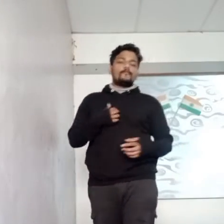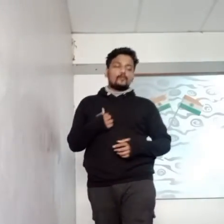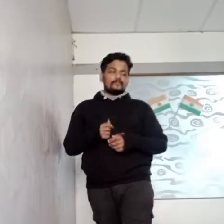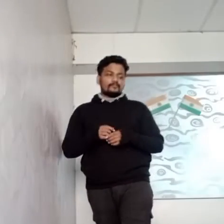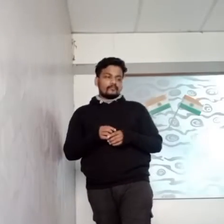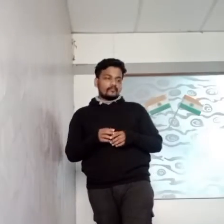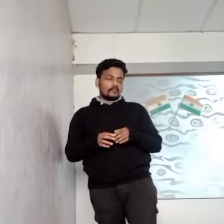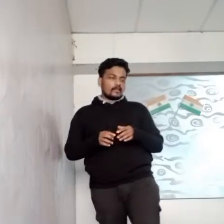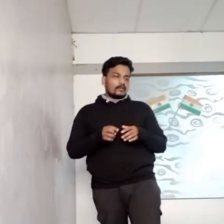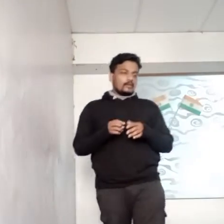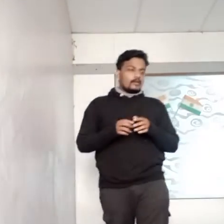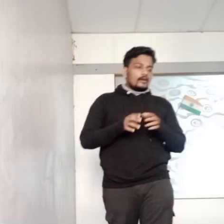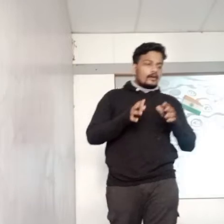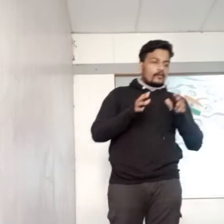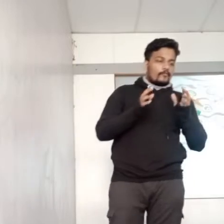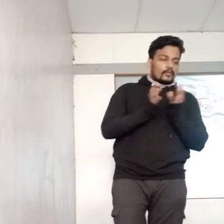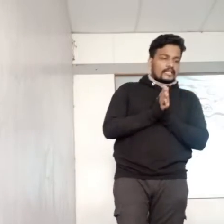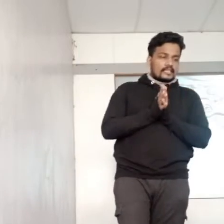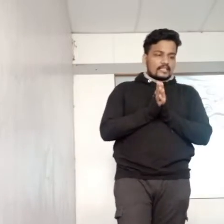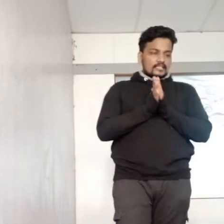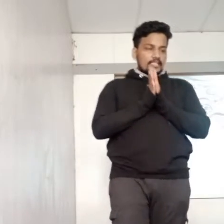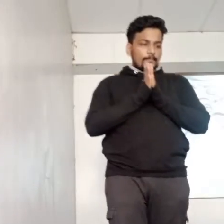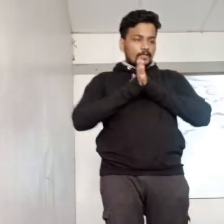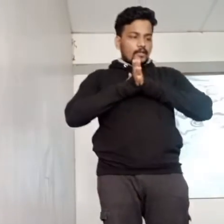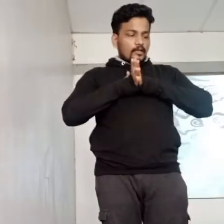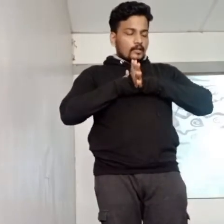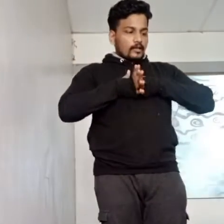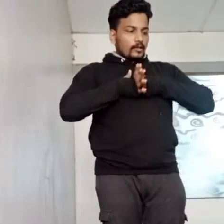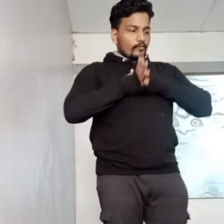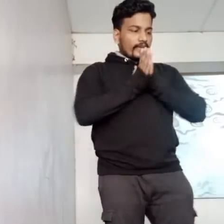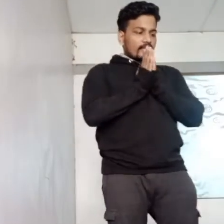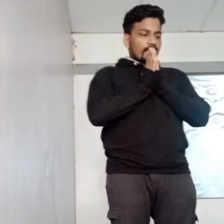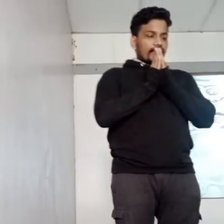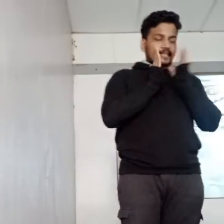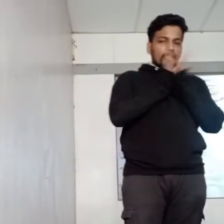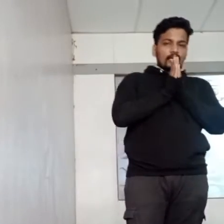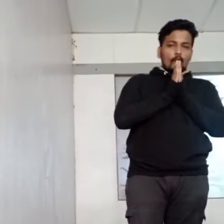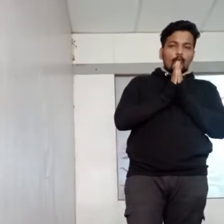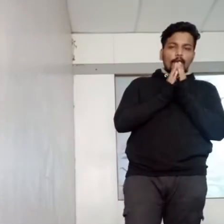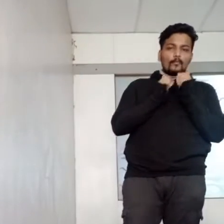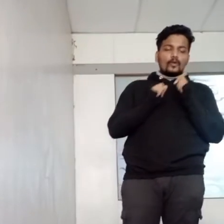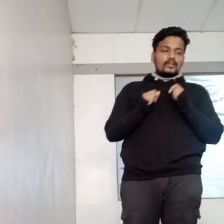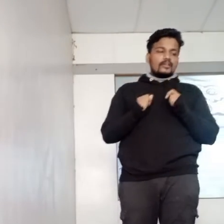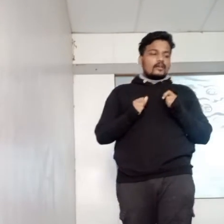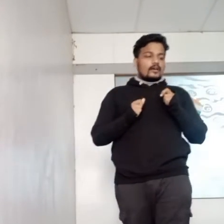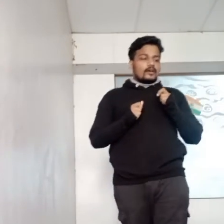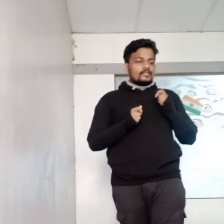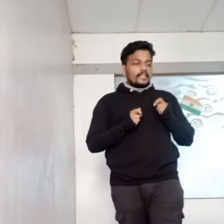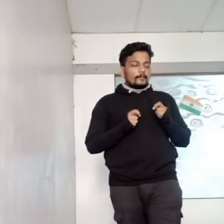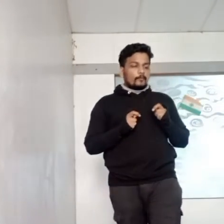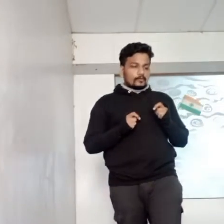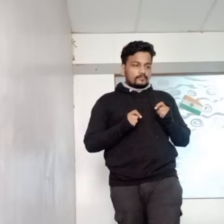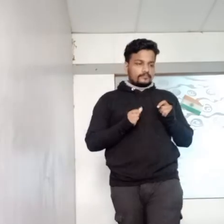pool. For that concept, we are creating a one more thread pool.